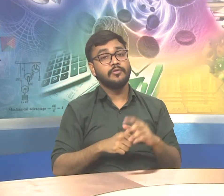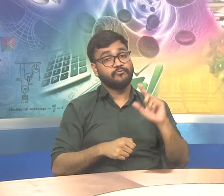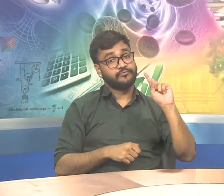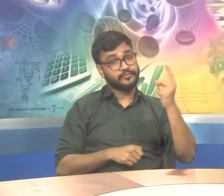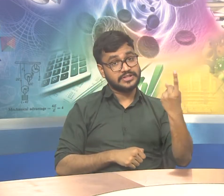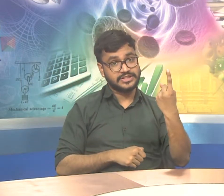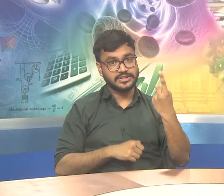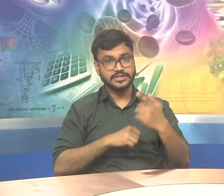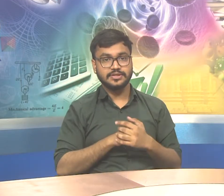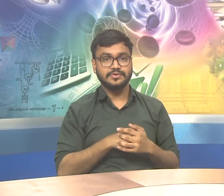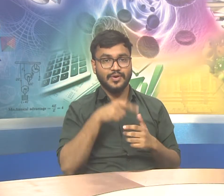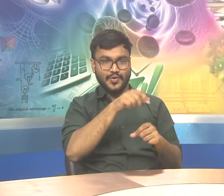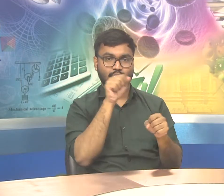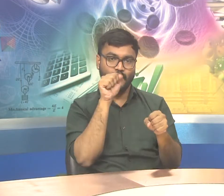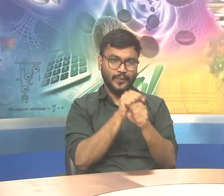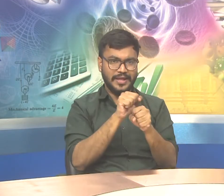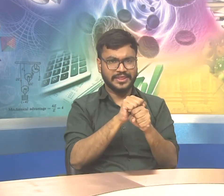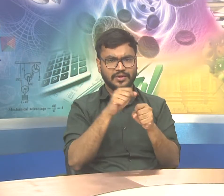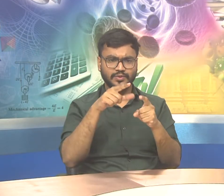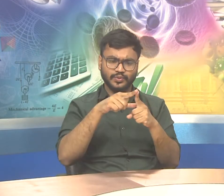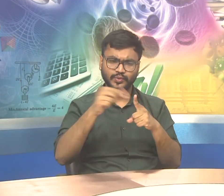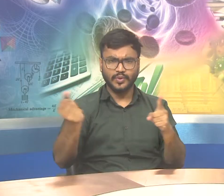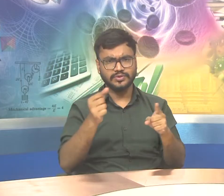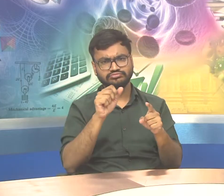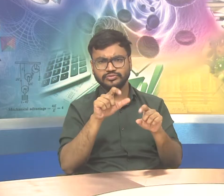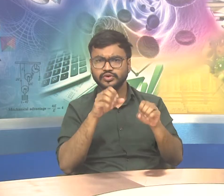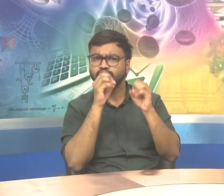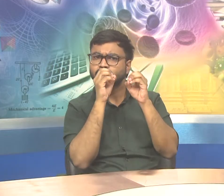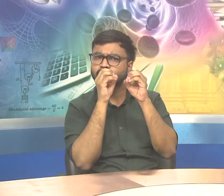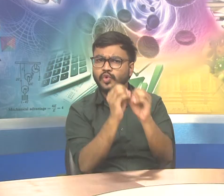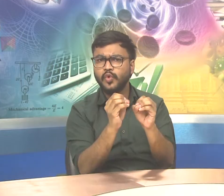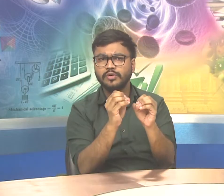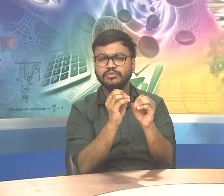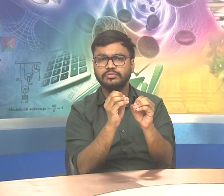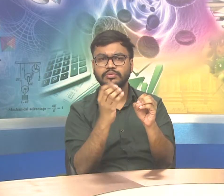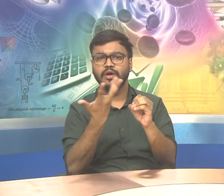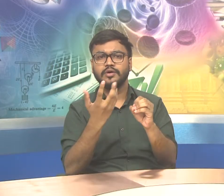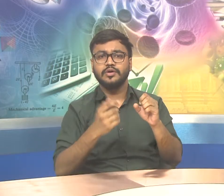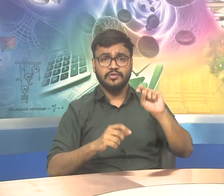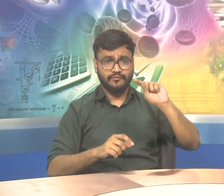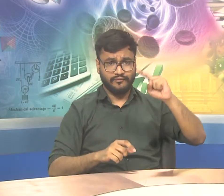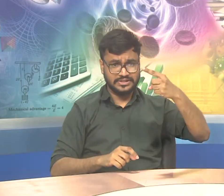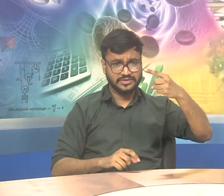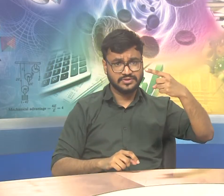Choose the correct option. Is this work done or work 0?